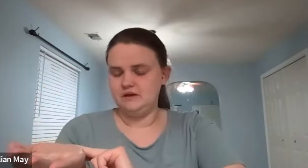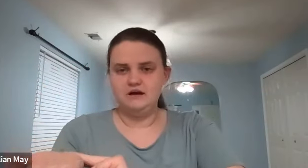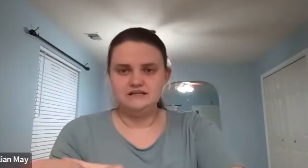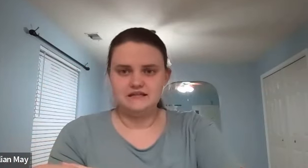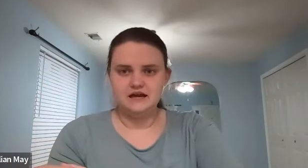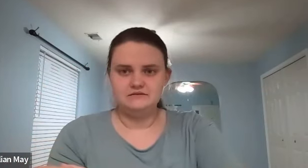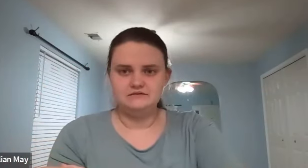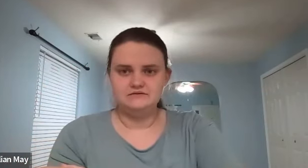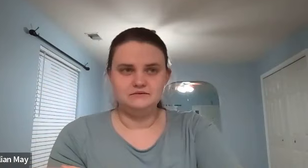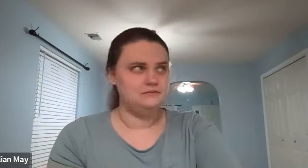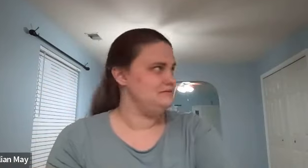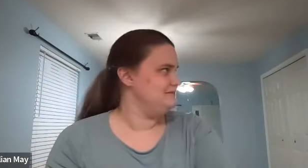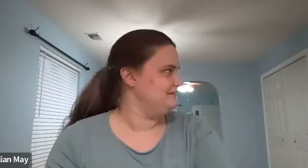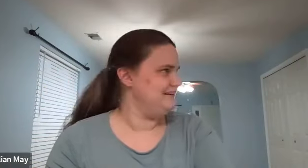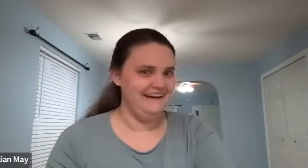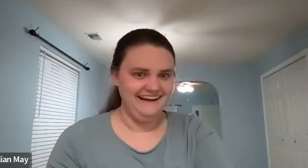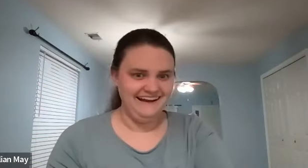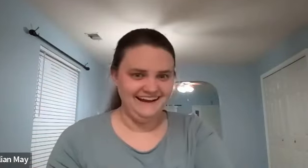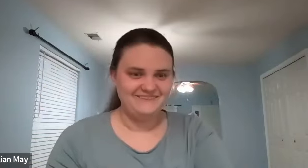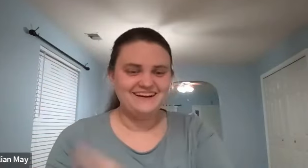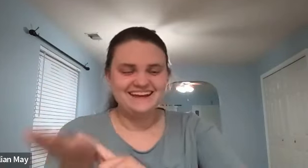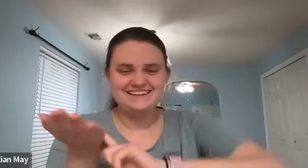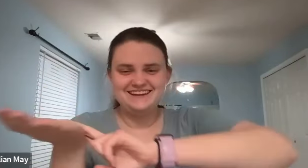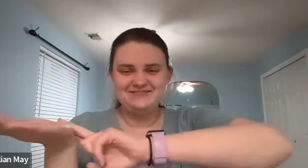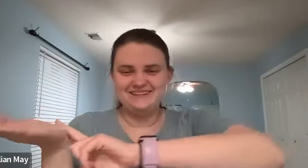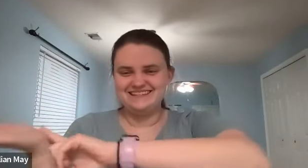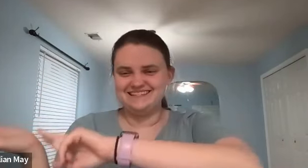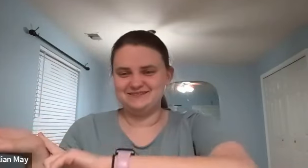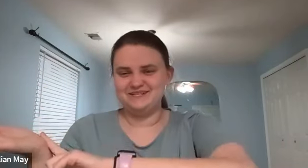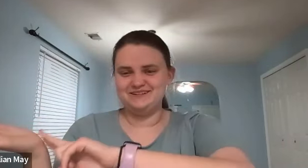what is that? Why can't I think of what this is when you're